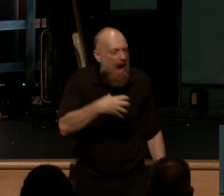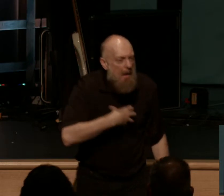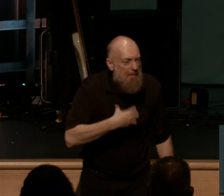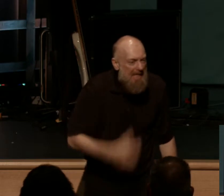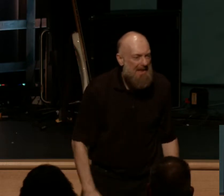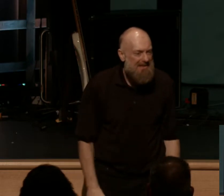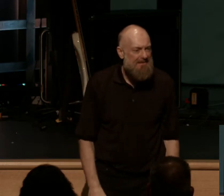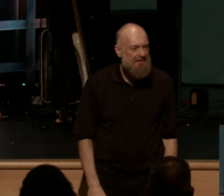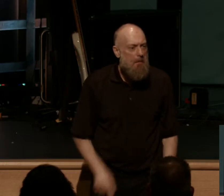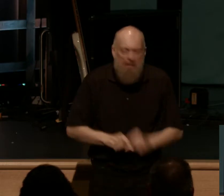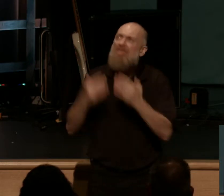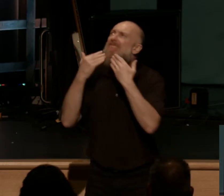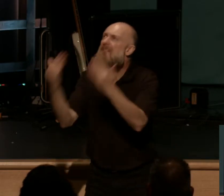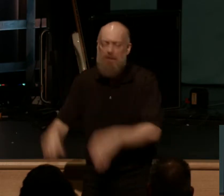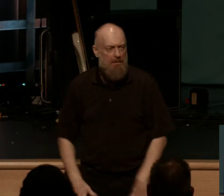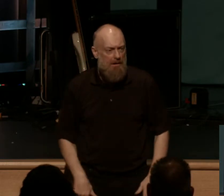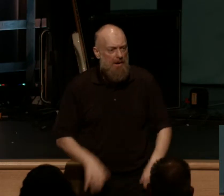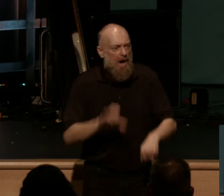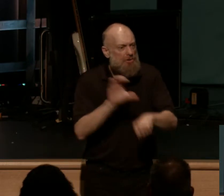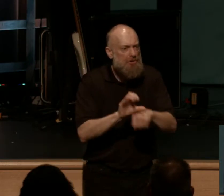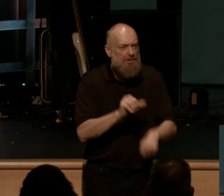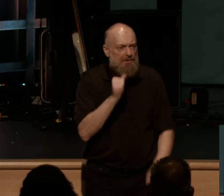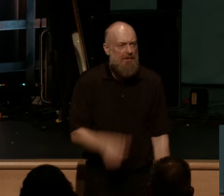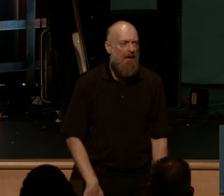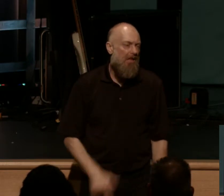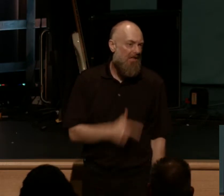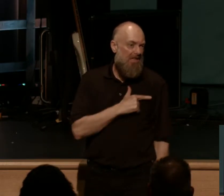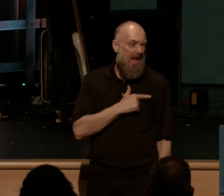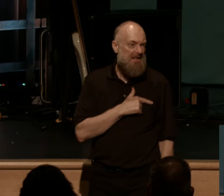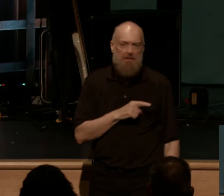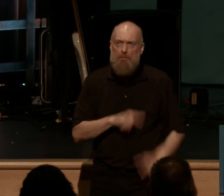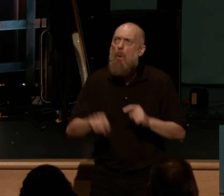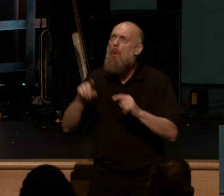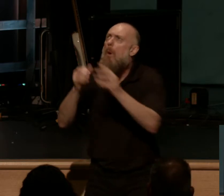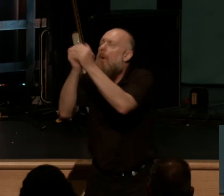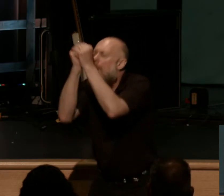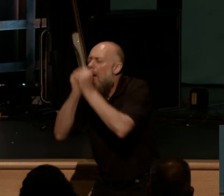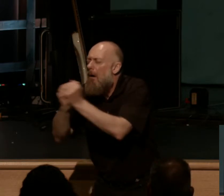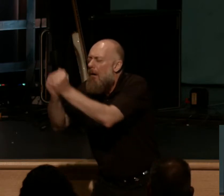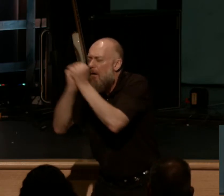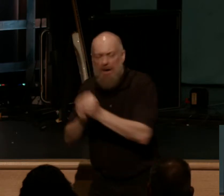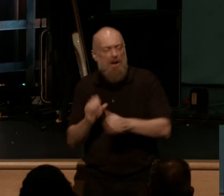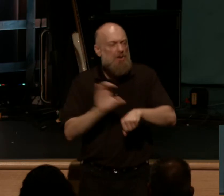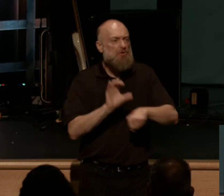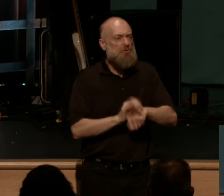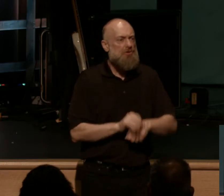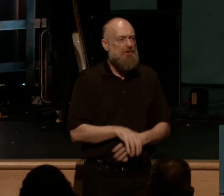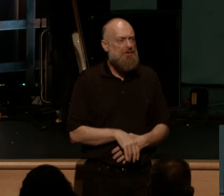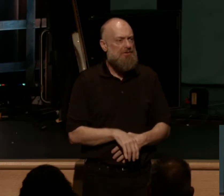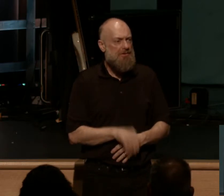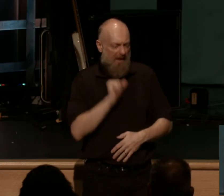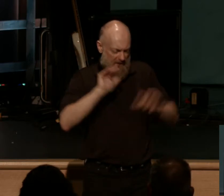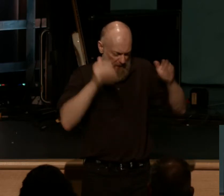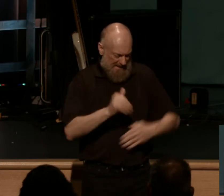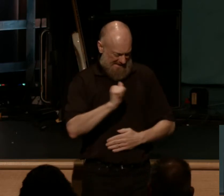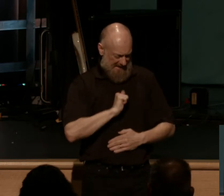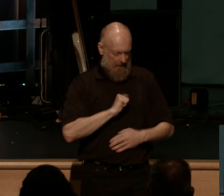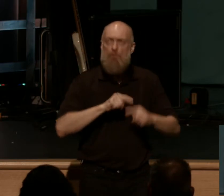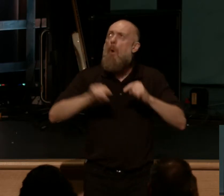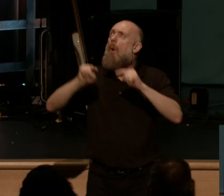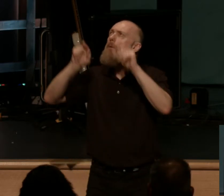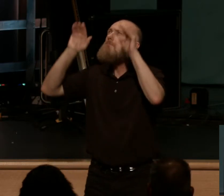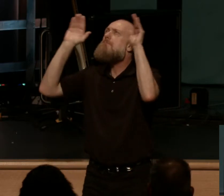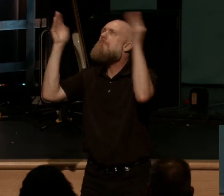church that is grateful. Is the church that won't be apathetic, but will be filled with adoration. Is the church that is not self-centered, but a church